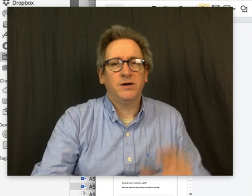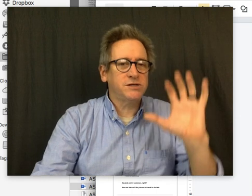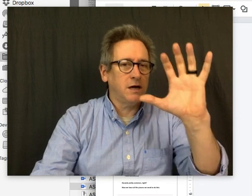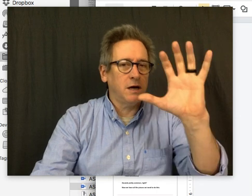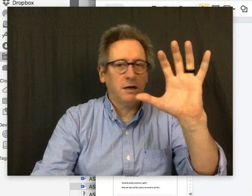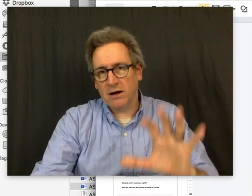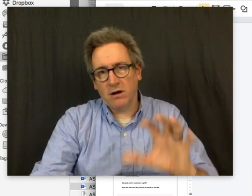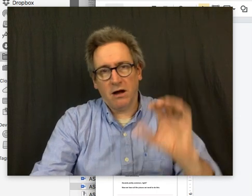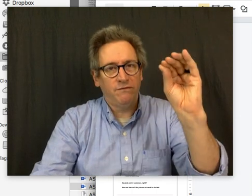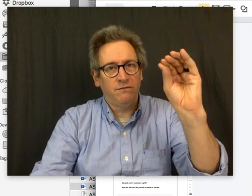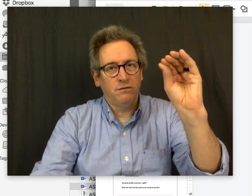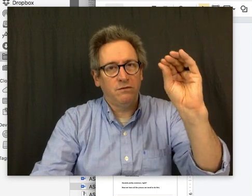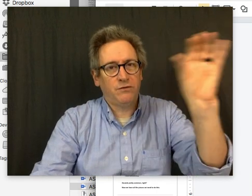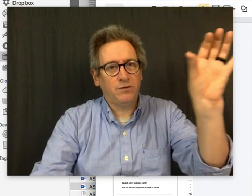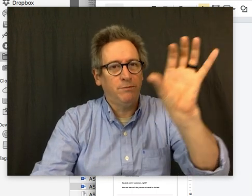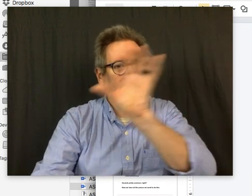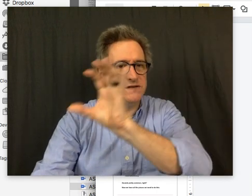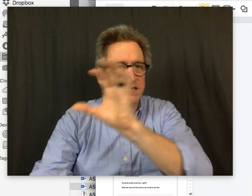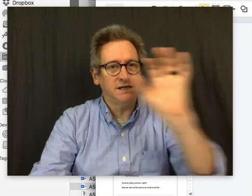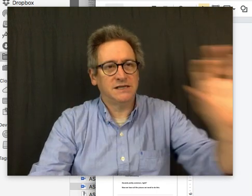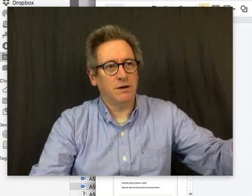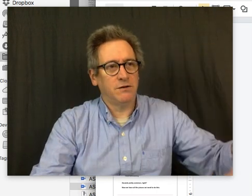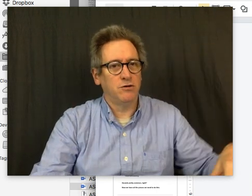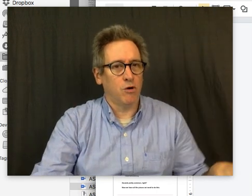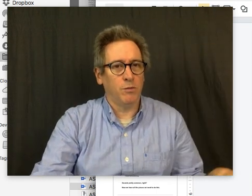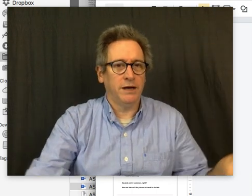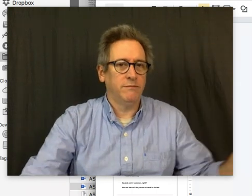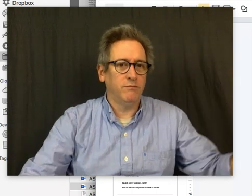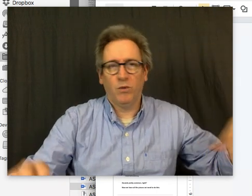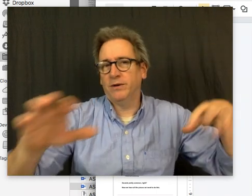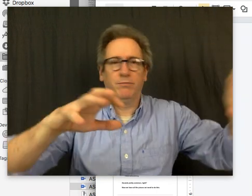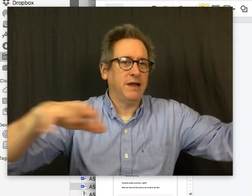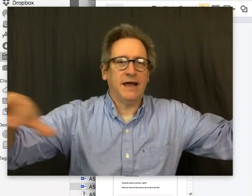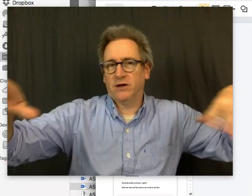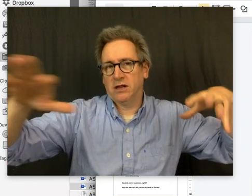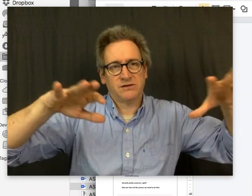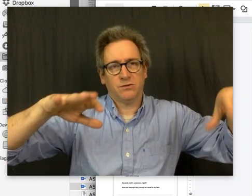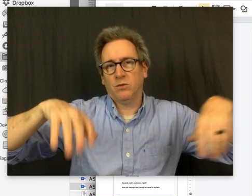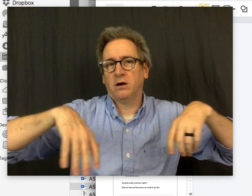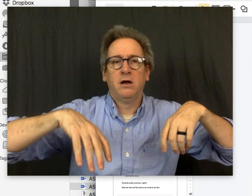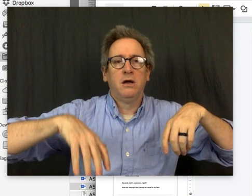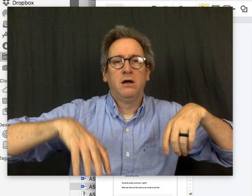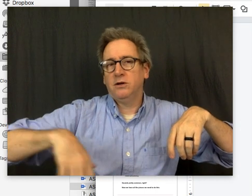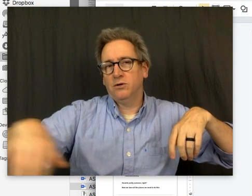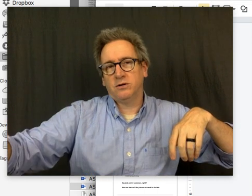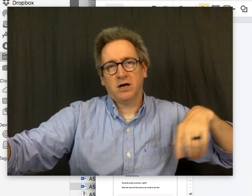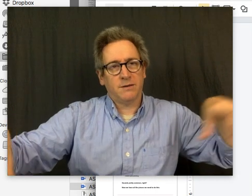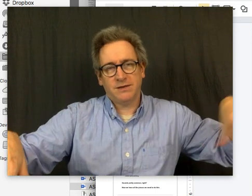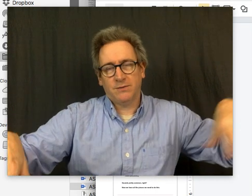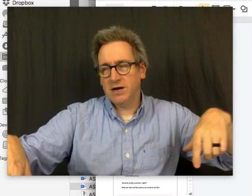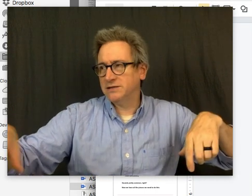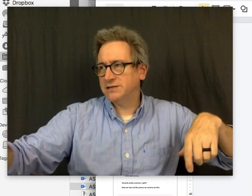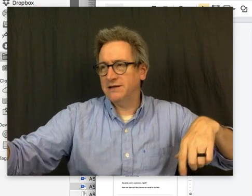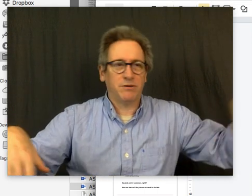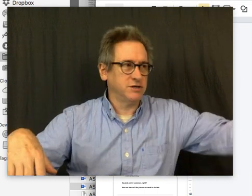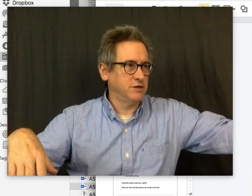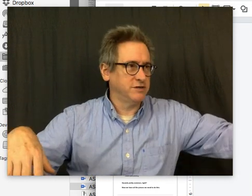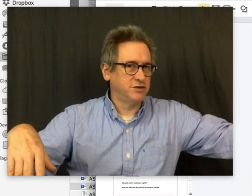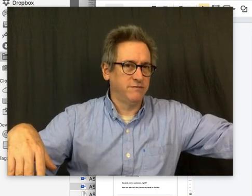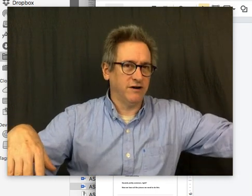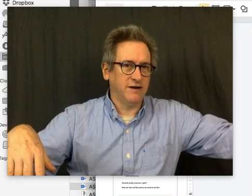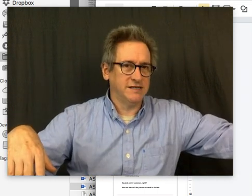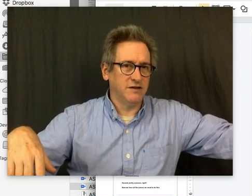So here's a layout of three brief scenes that would normally we would play in the classroom, where you go talk about someone else, then that person